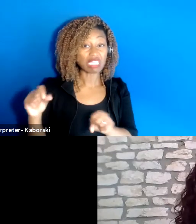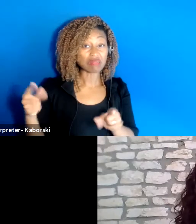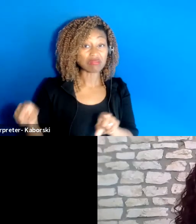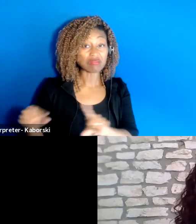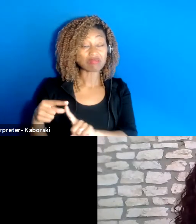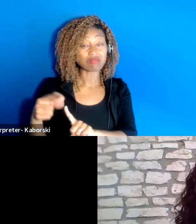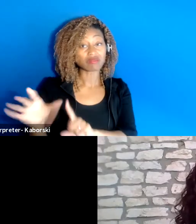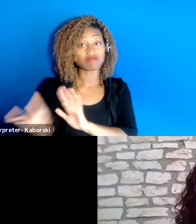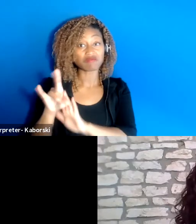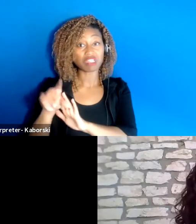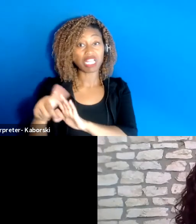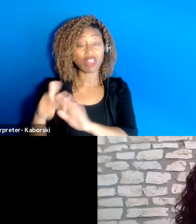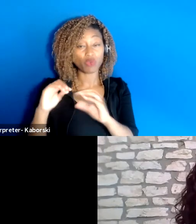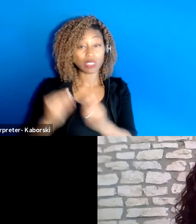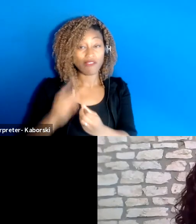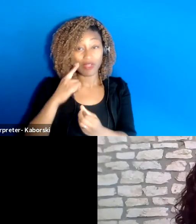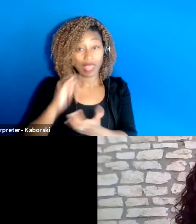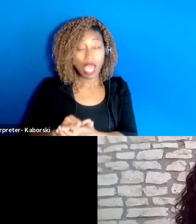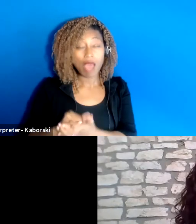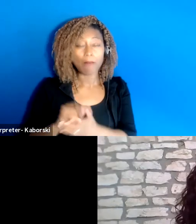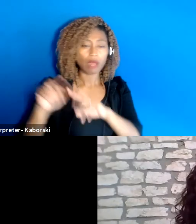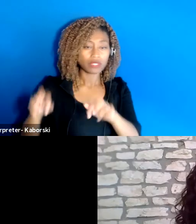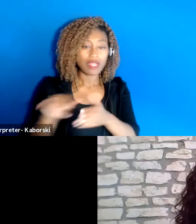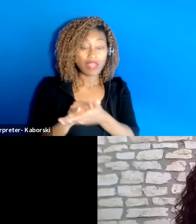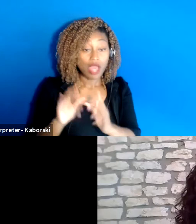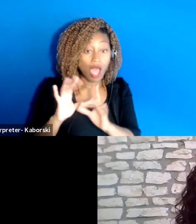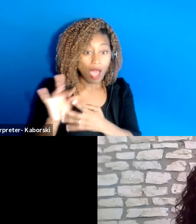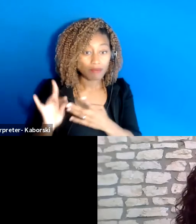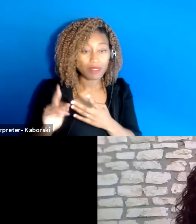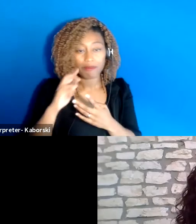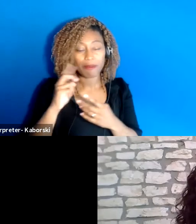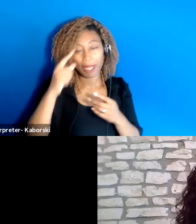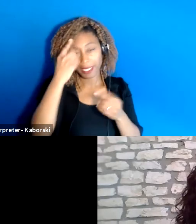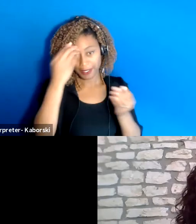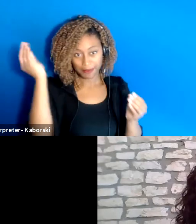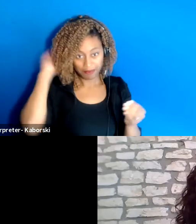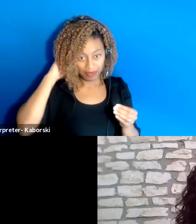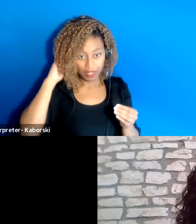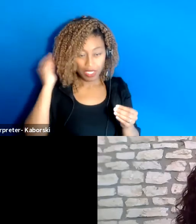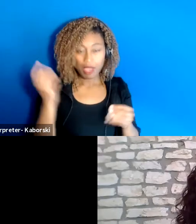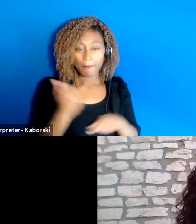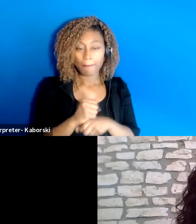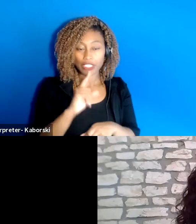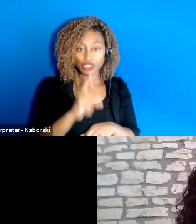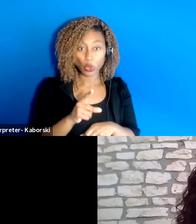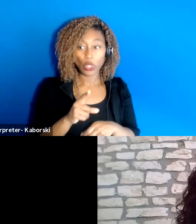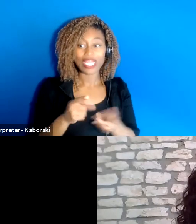definitely look at that, but also keep in mind the conversation of making sure there's silk